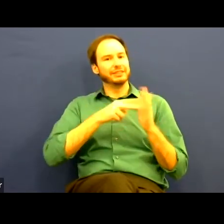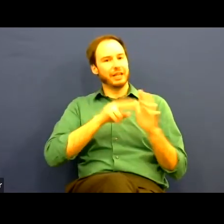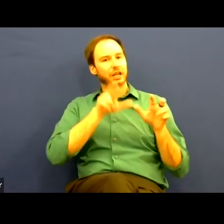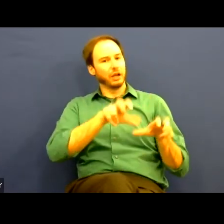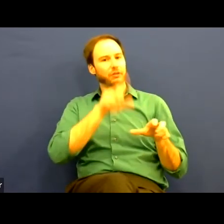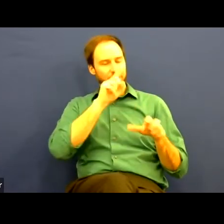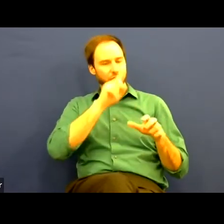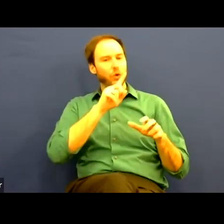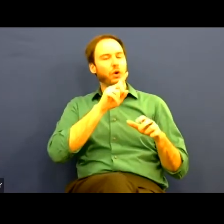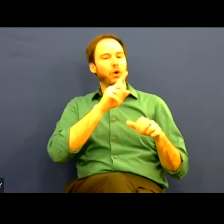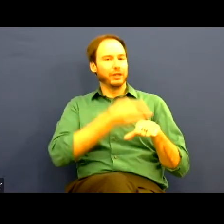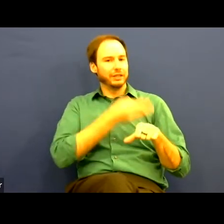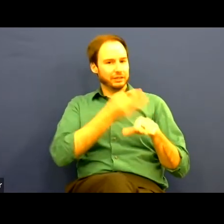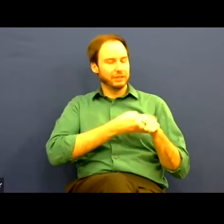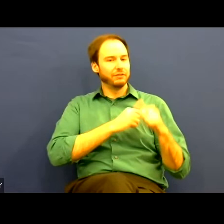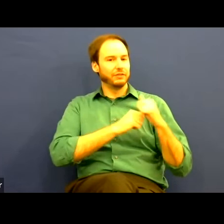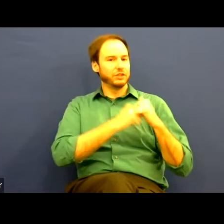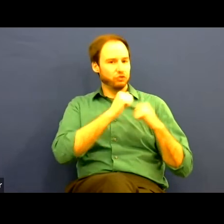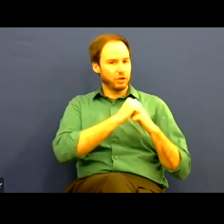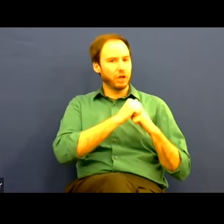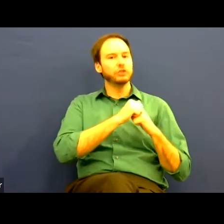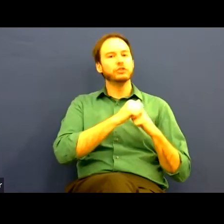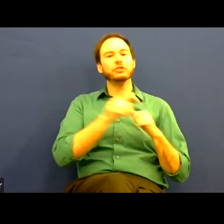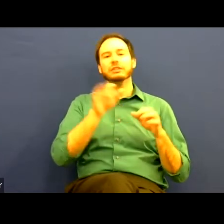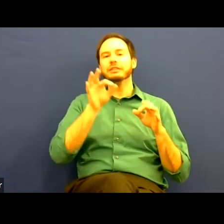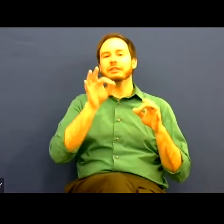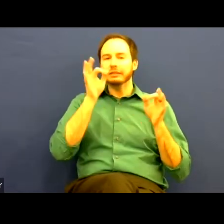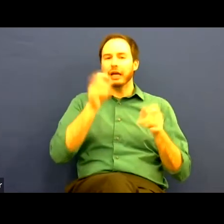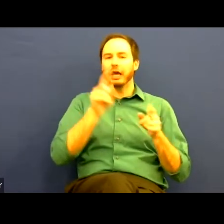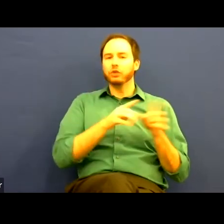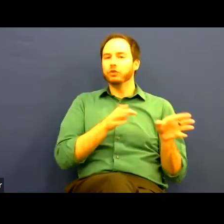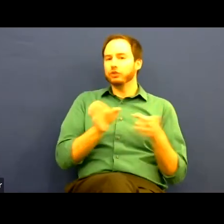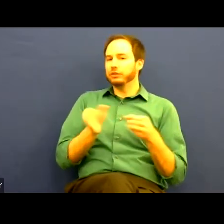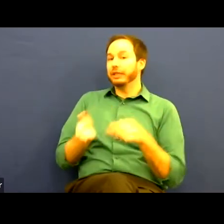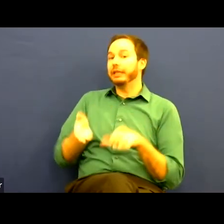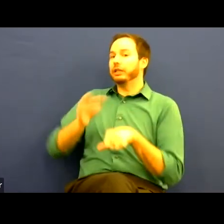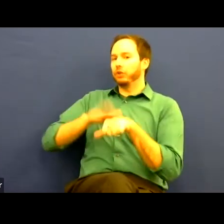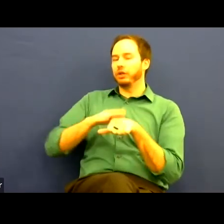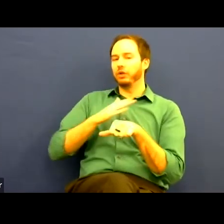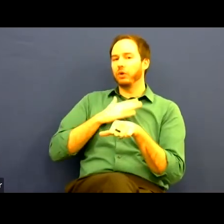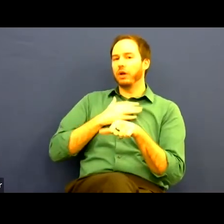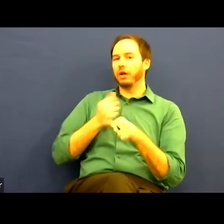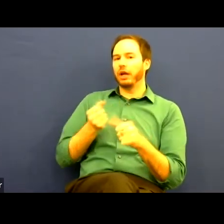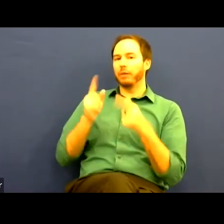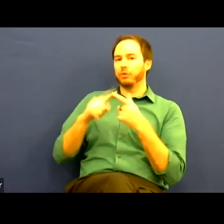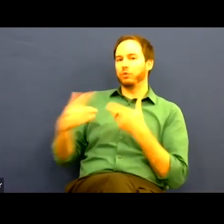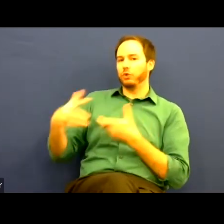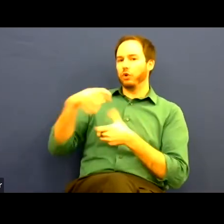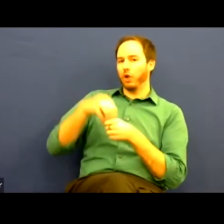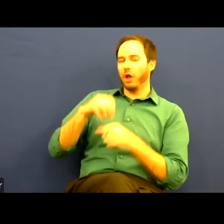infrastructure. Subsequent to that, they increased the amount that you could count in